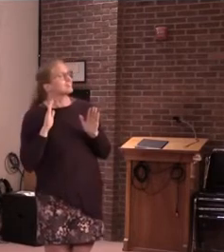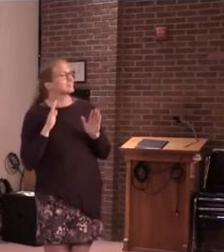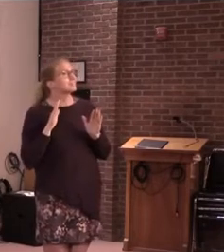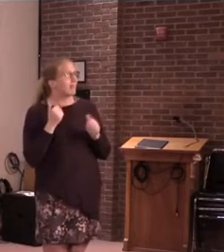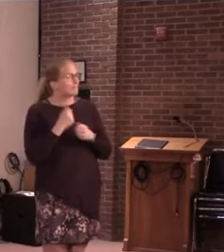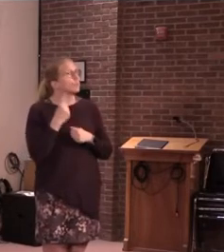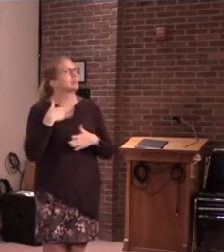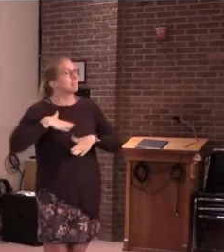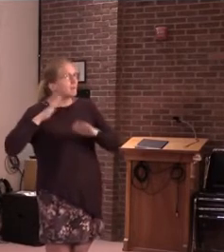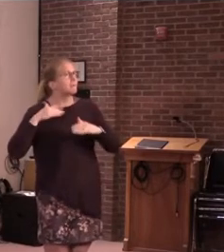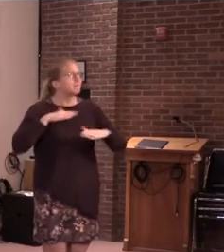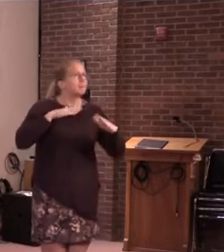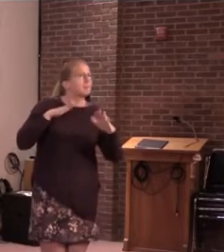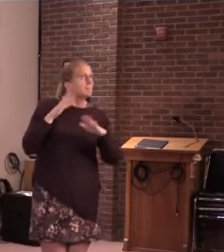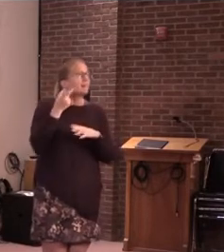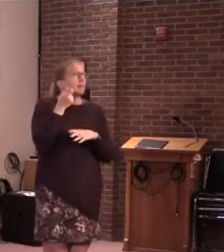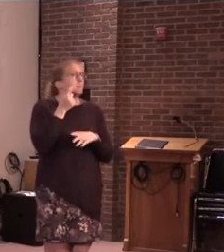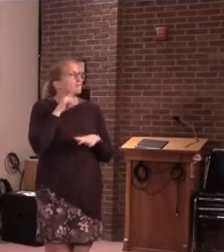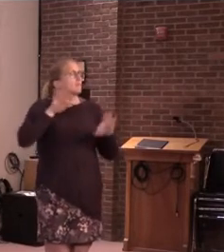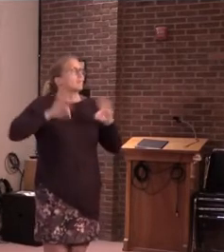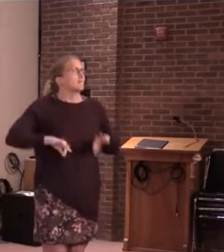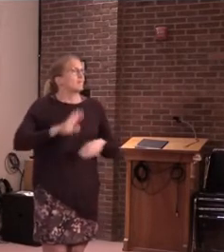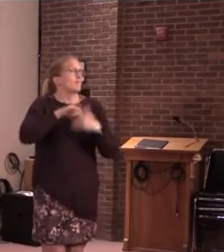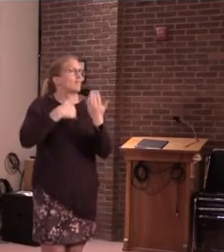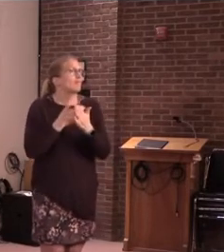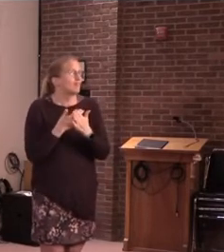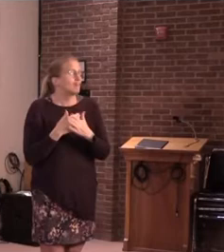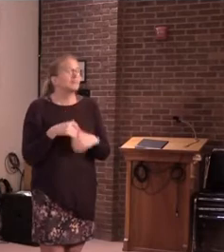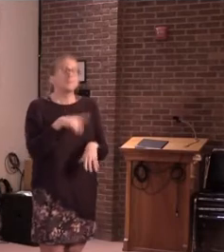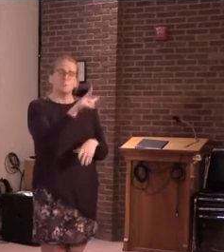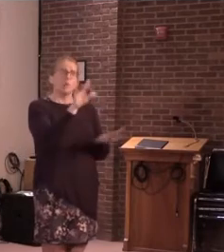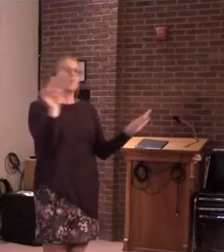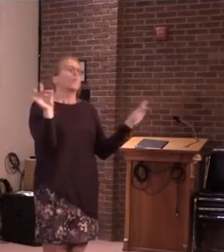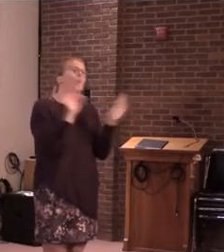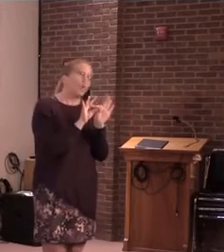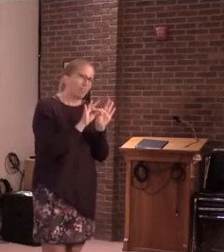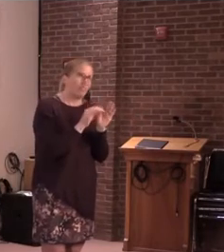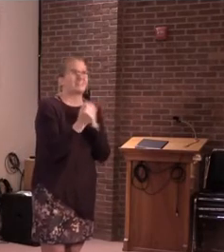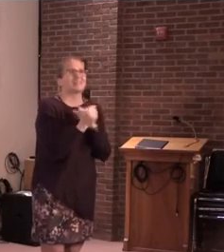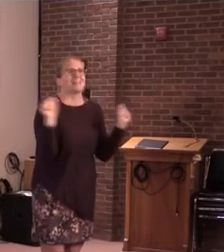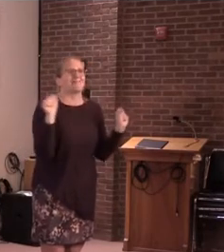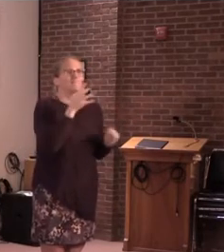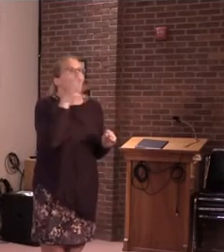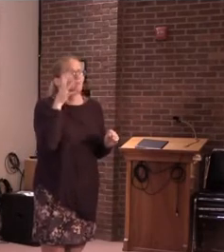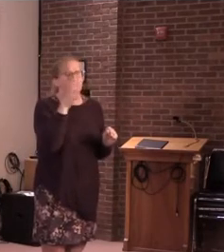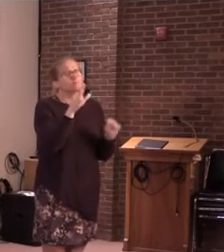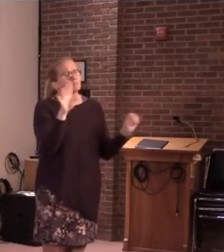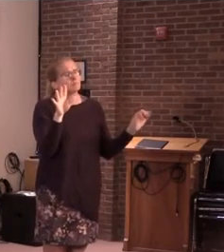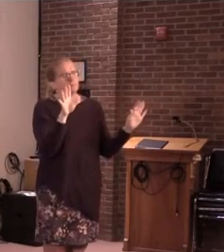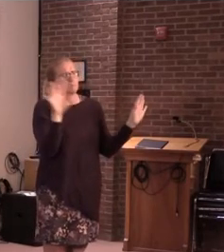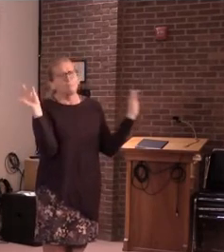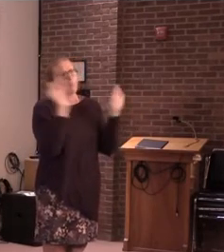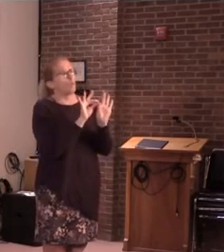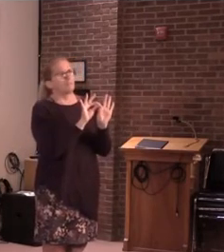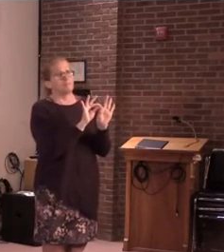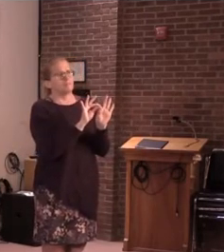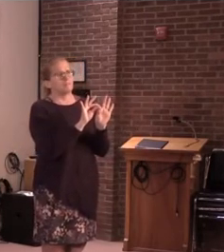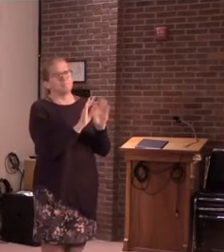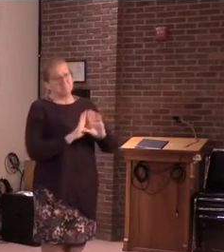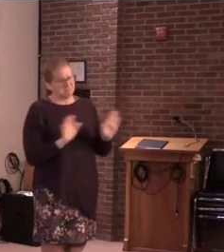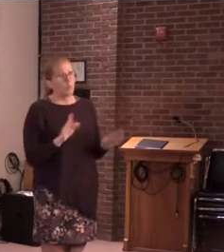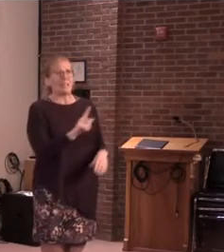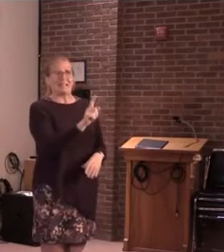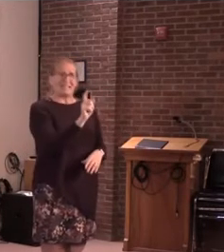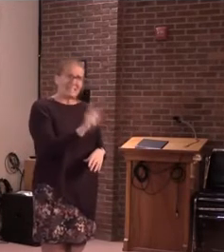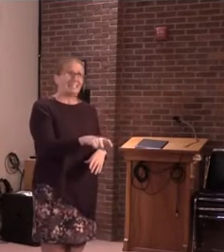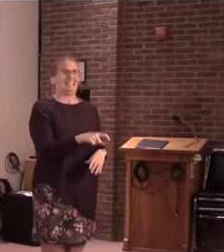But yes, it is worth saving, without a doubt. We need dairy.